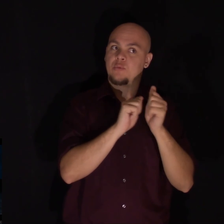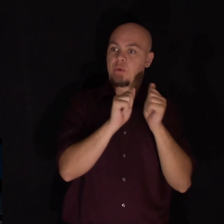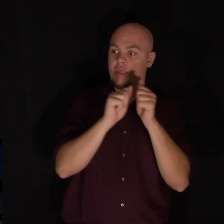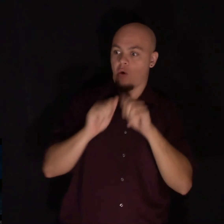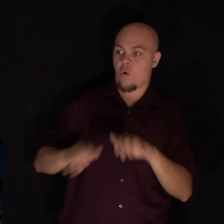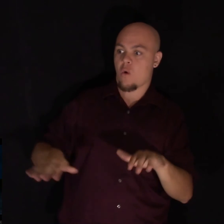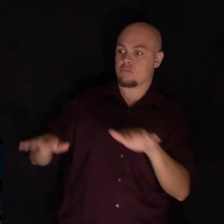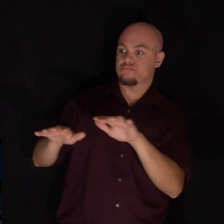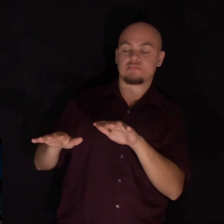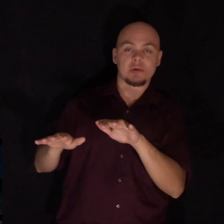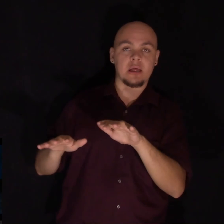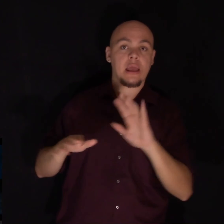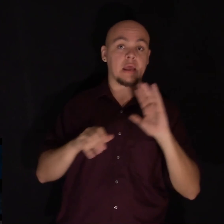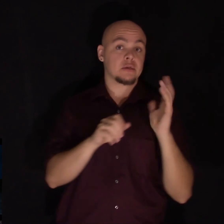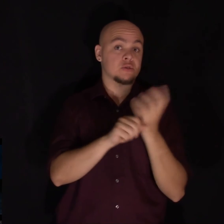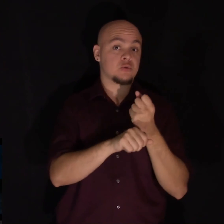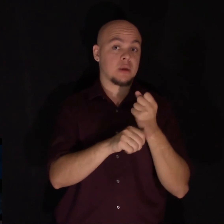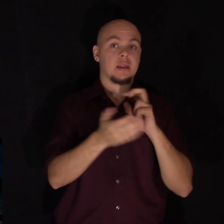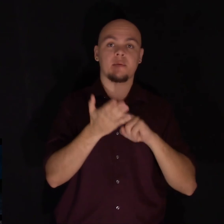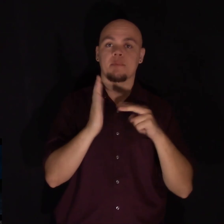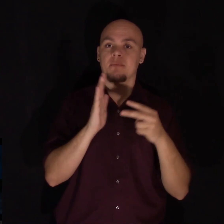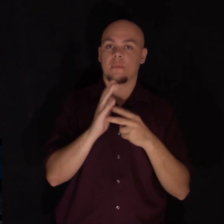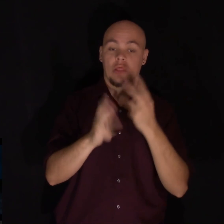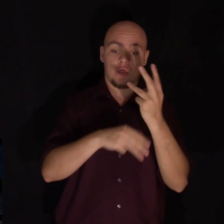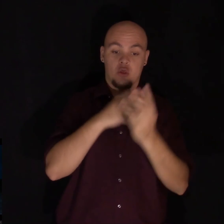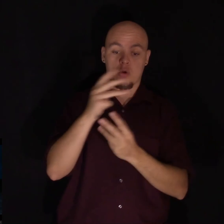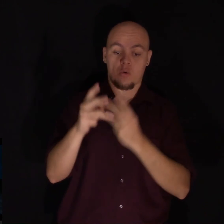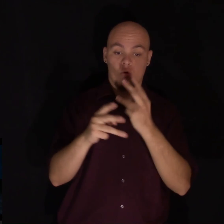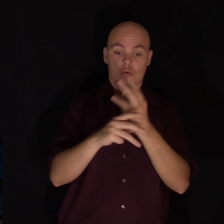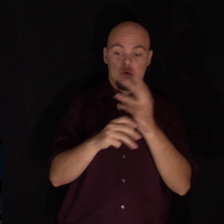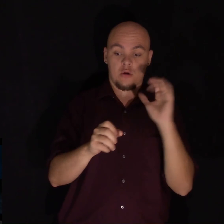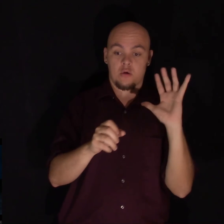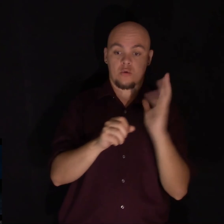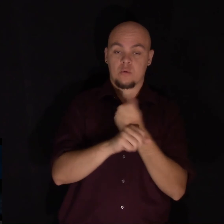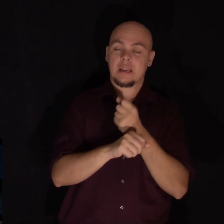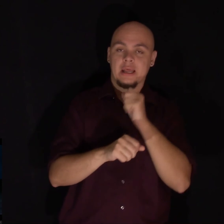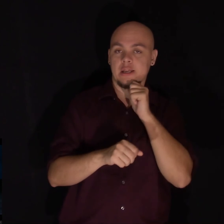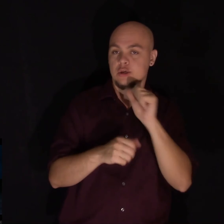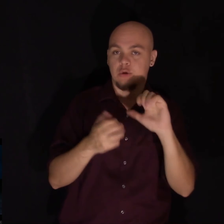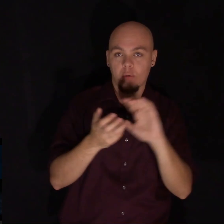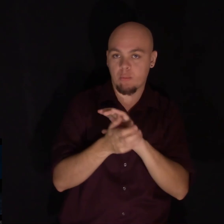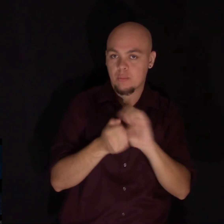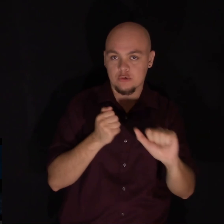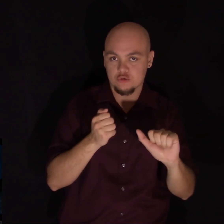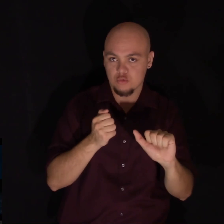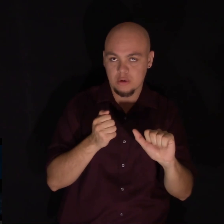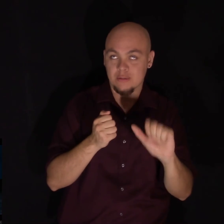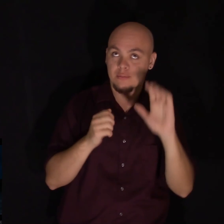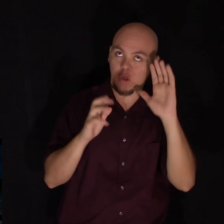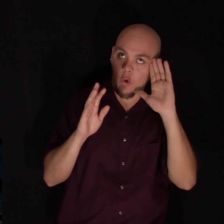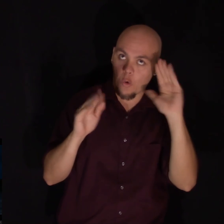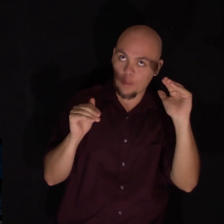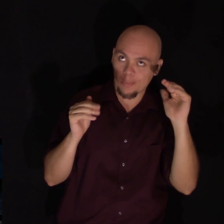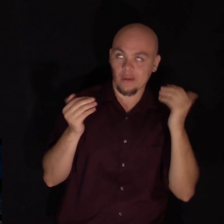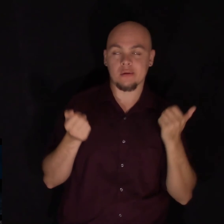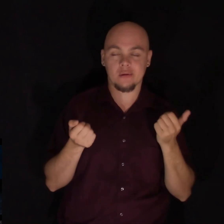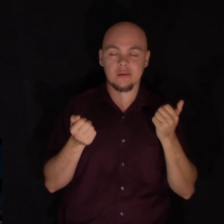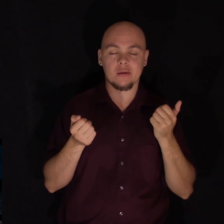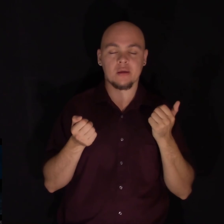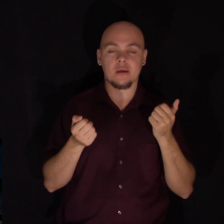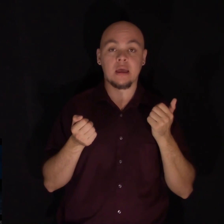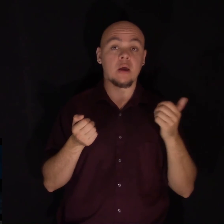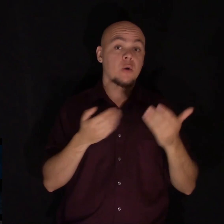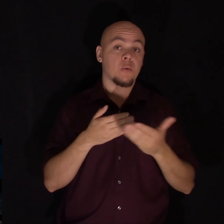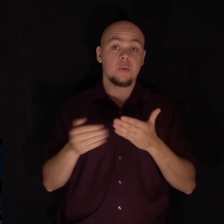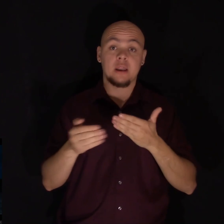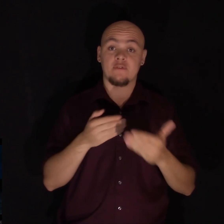given that to win this race is to win the world, provided you don't destroy it in the next moment, then it seems likely that whatever is easier